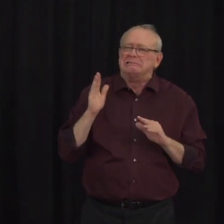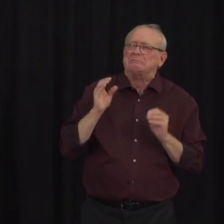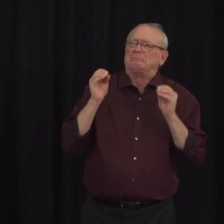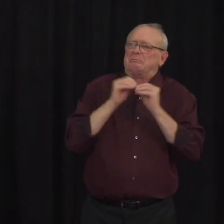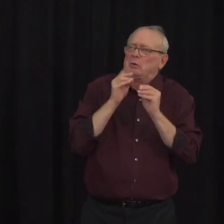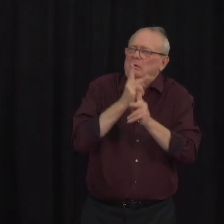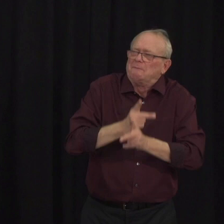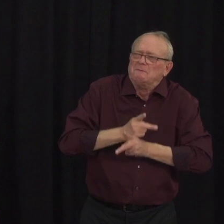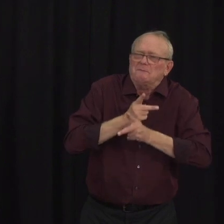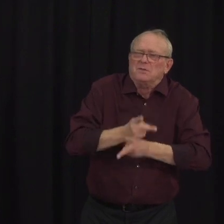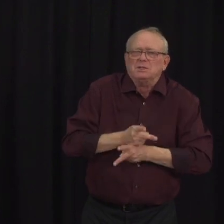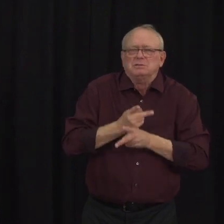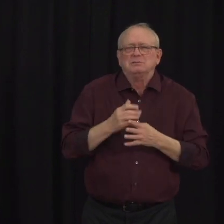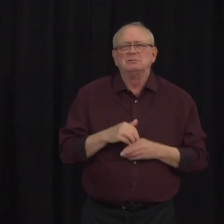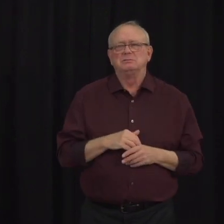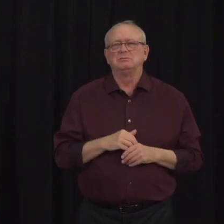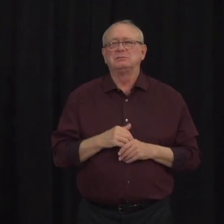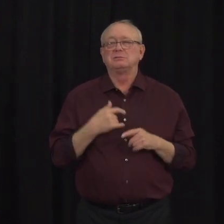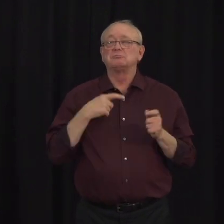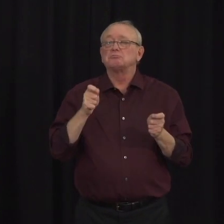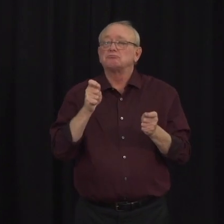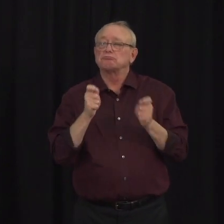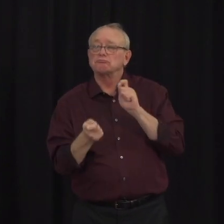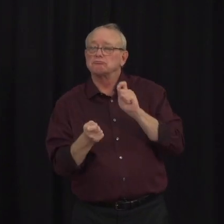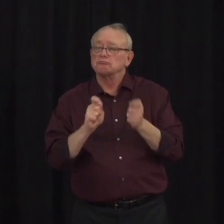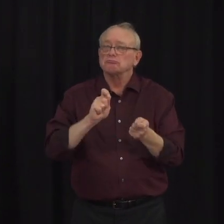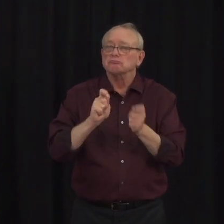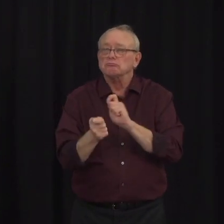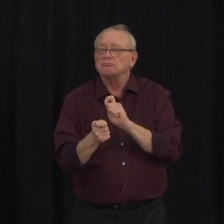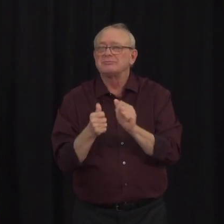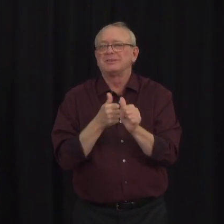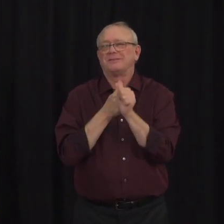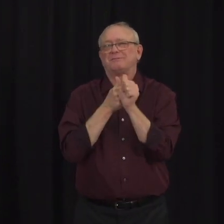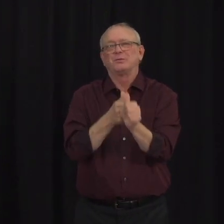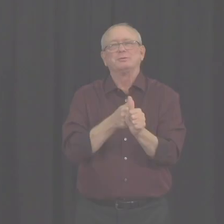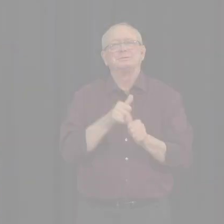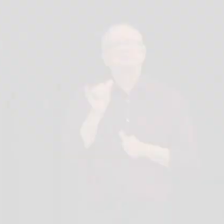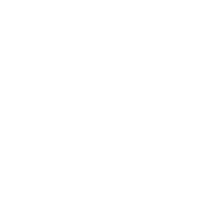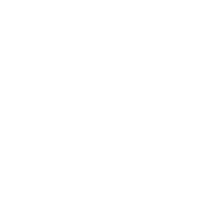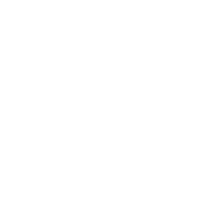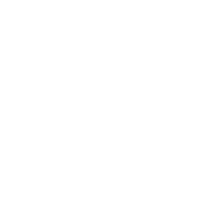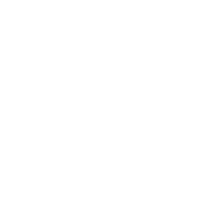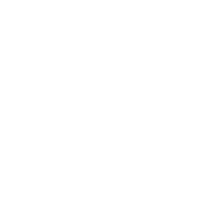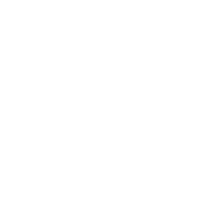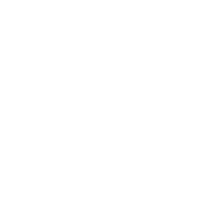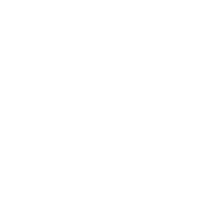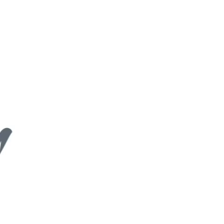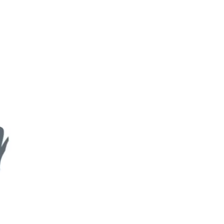Today's changes align with similar ones made in BC, Ontario, and Quebec.